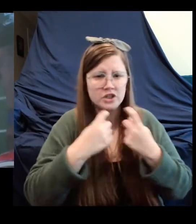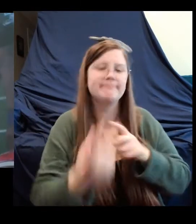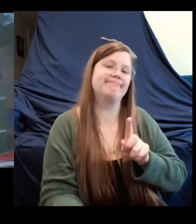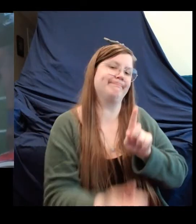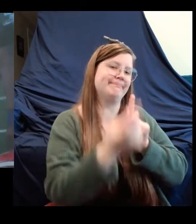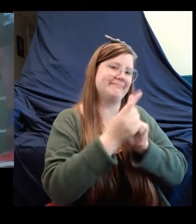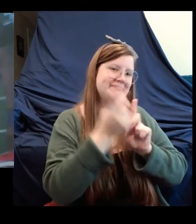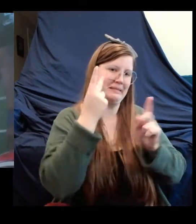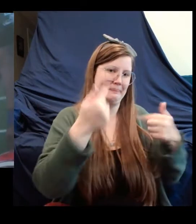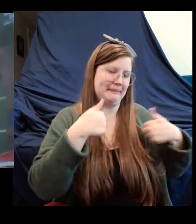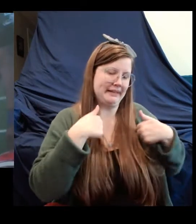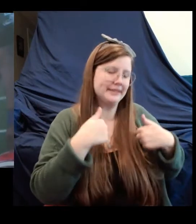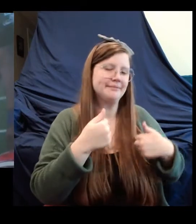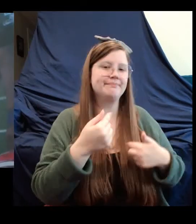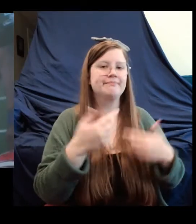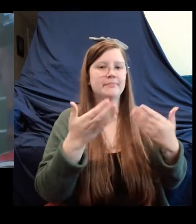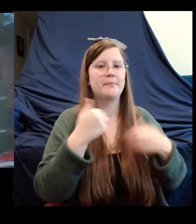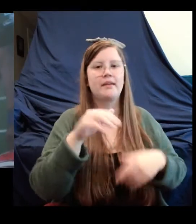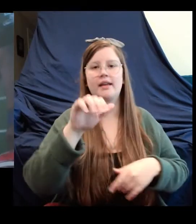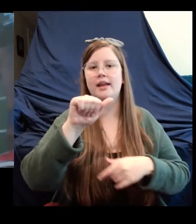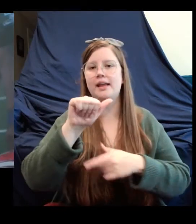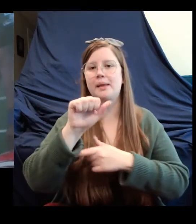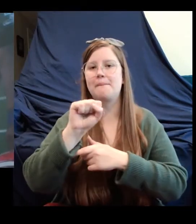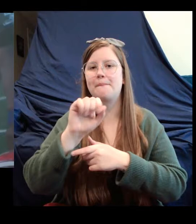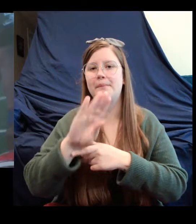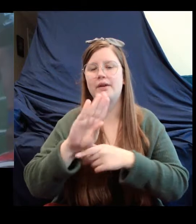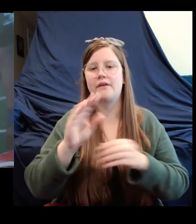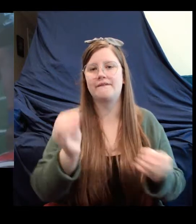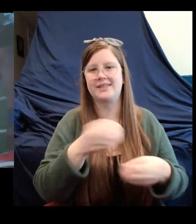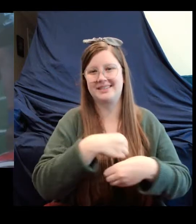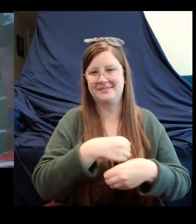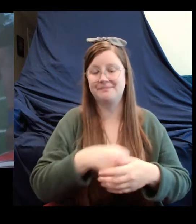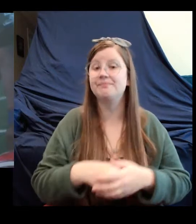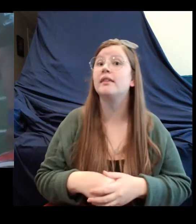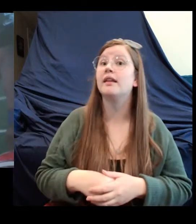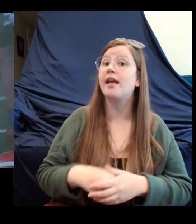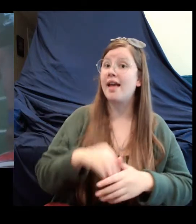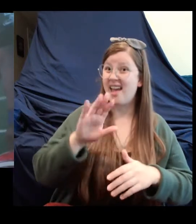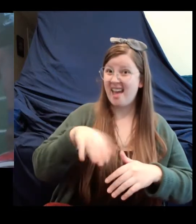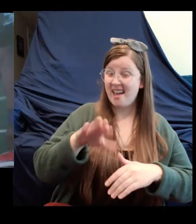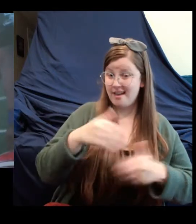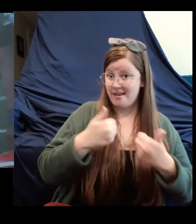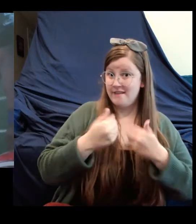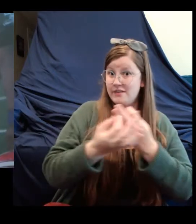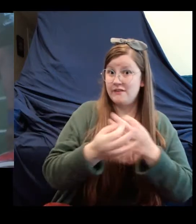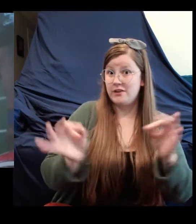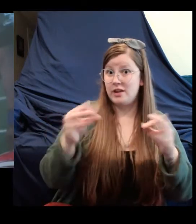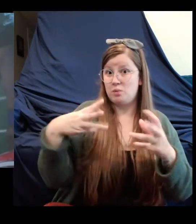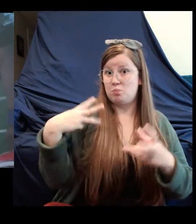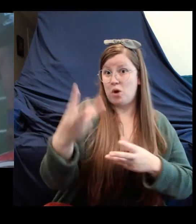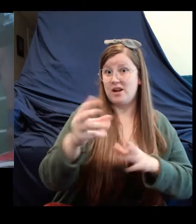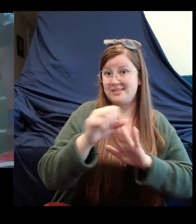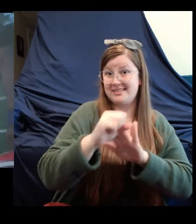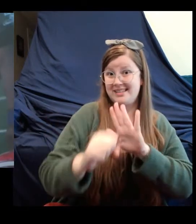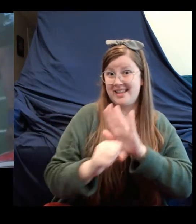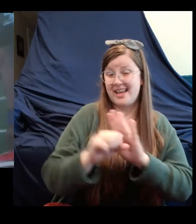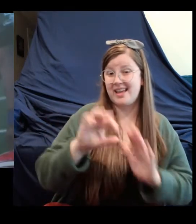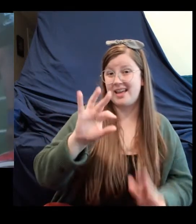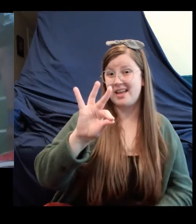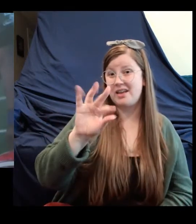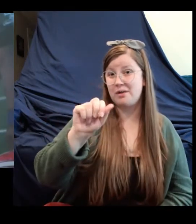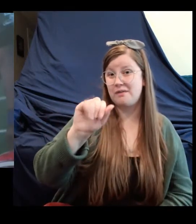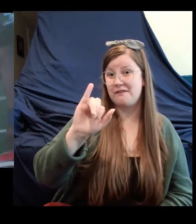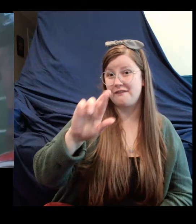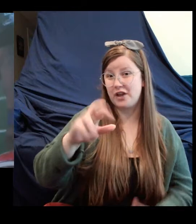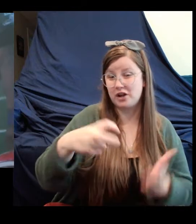up. Hey, we have free Washington State Fair tickets that go through this weekend. So we have quite a few. So if you and a buddy